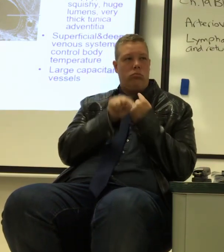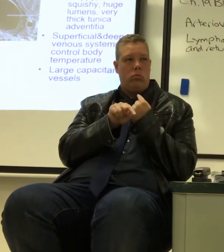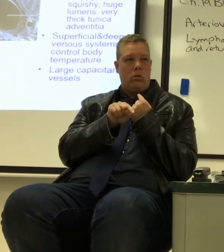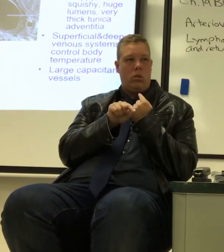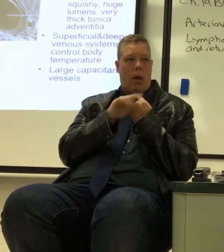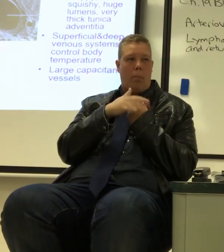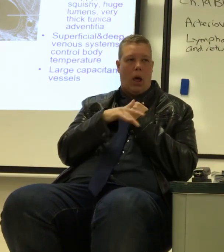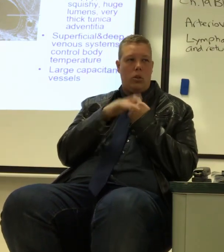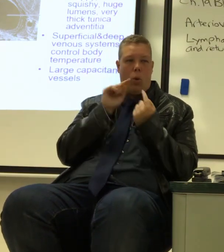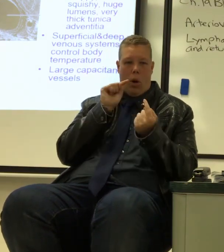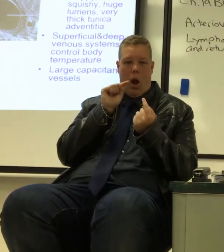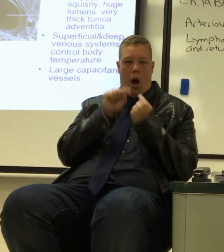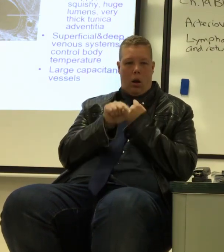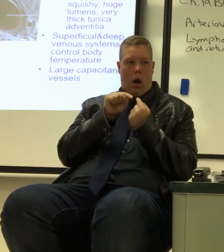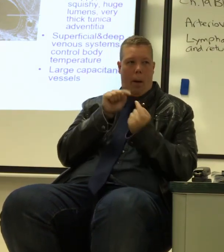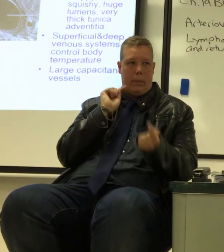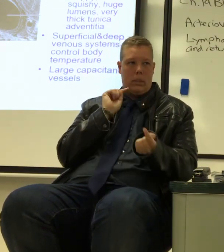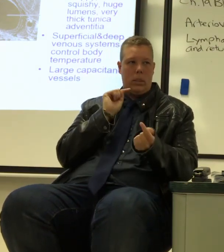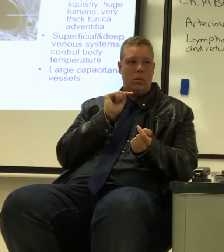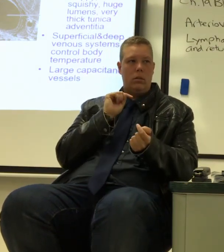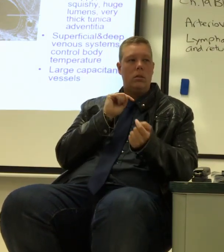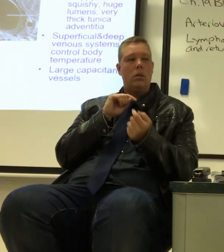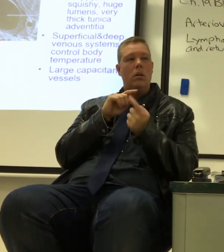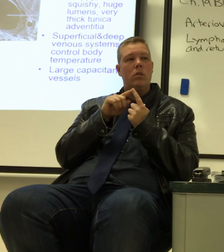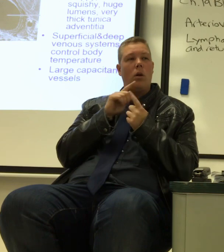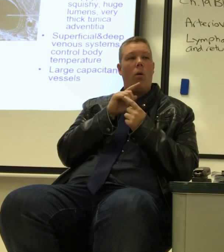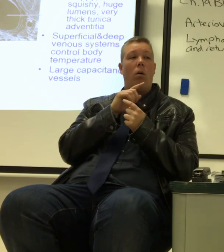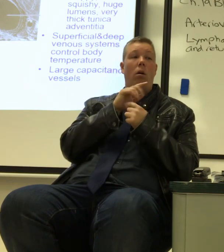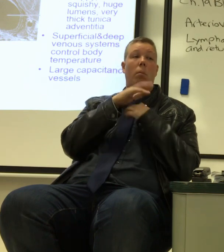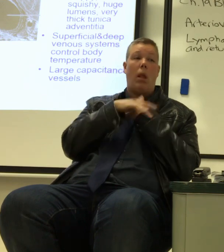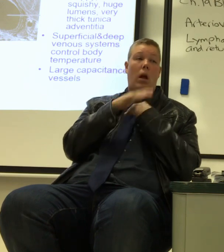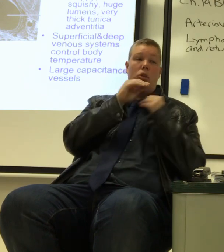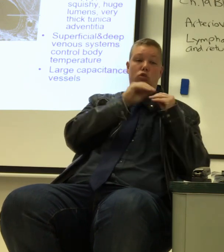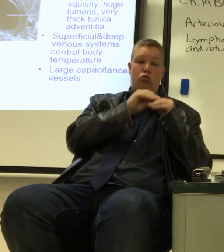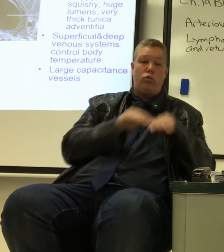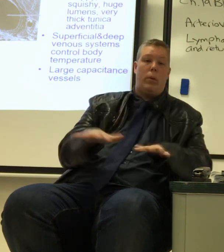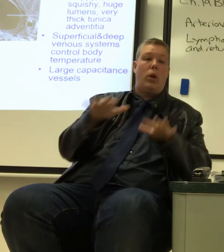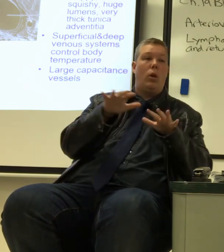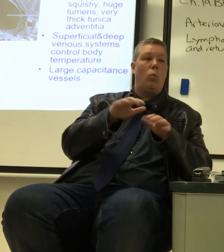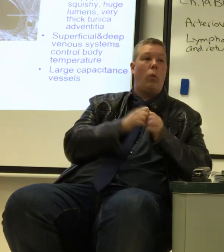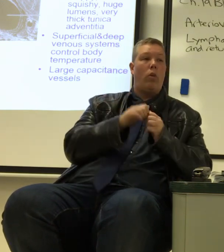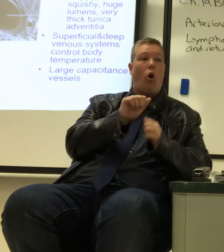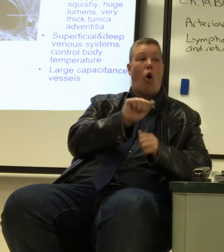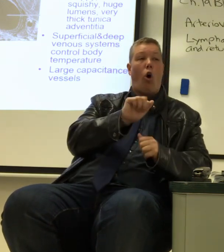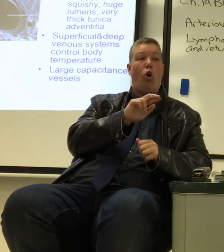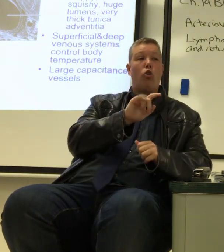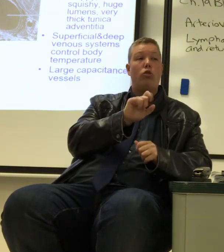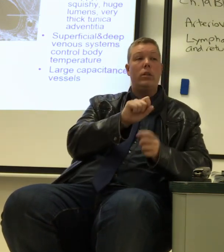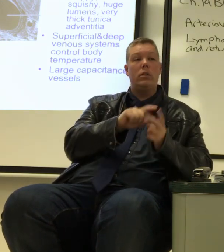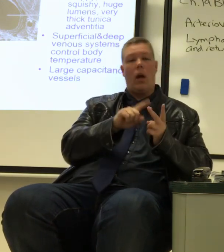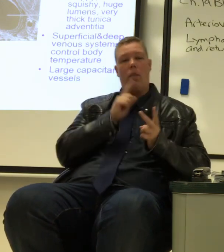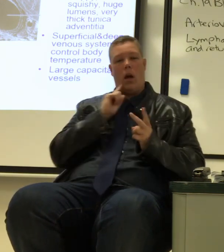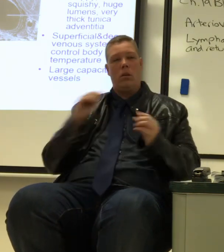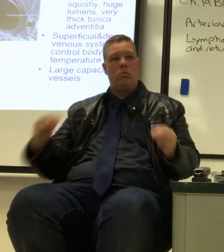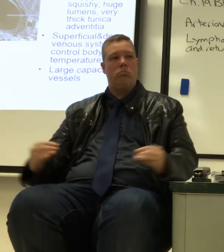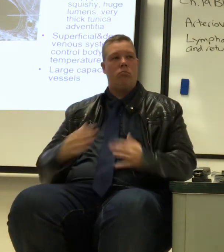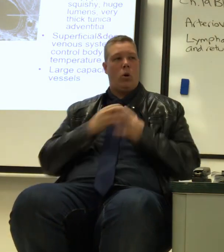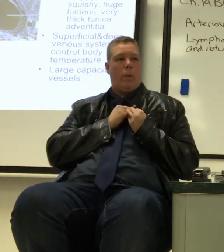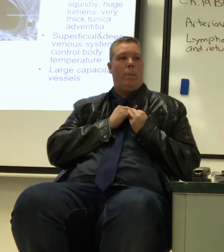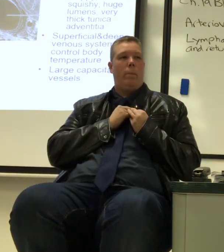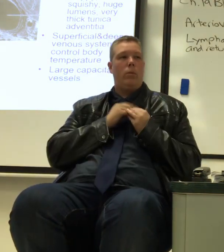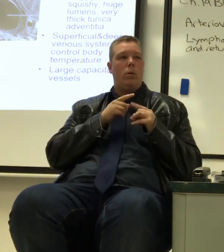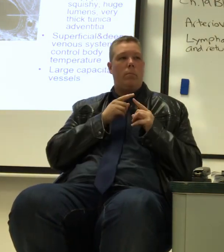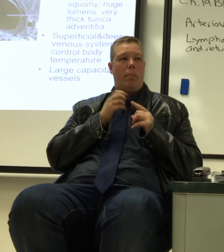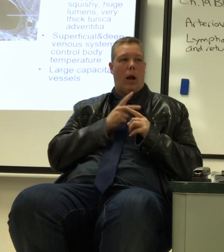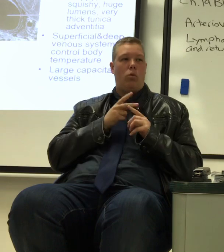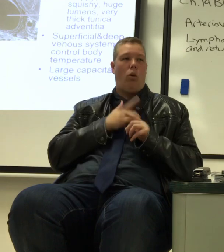blood is distributed with arteries, but veins are the collection and return system. So if you look at this cross-sectional